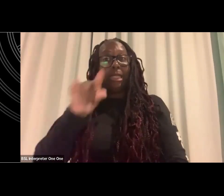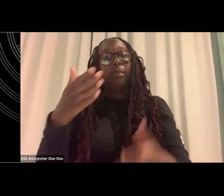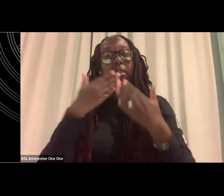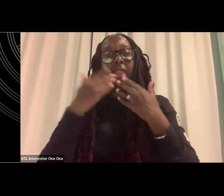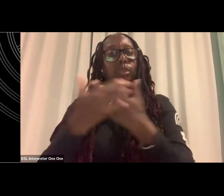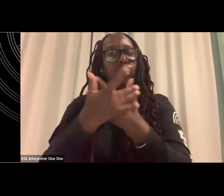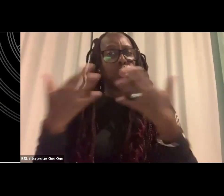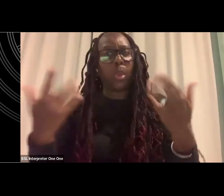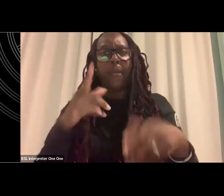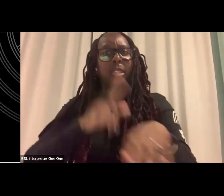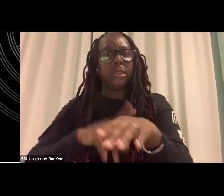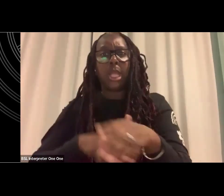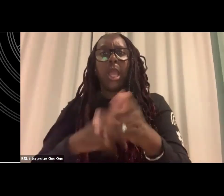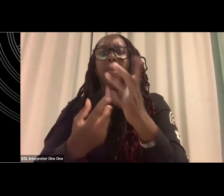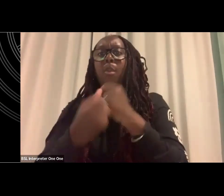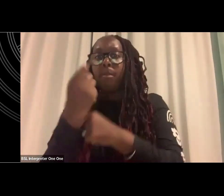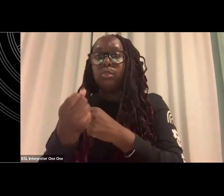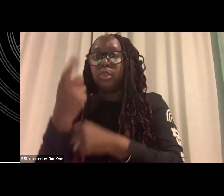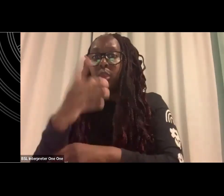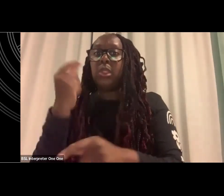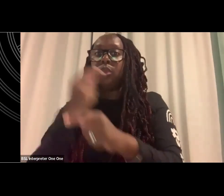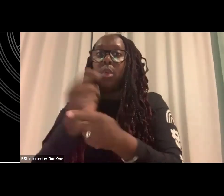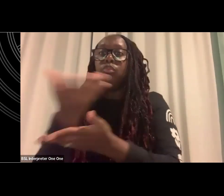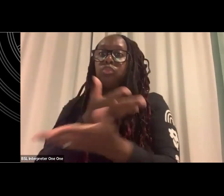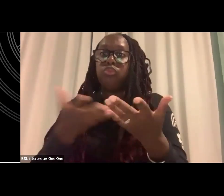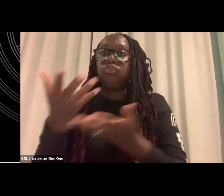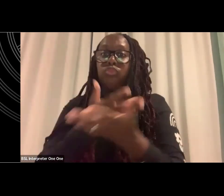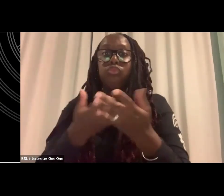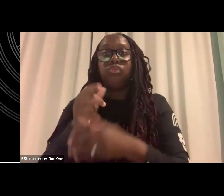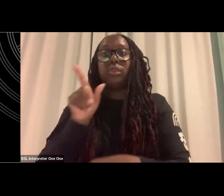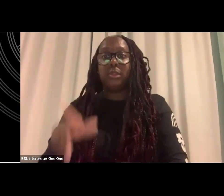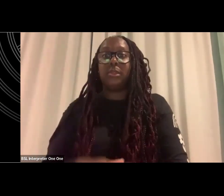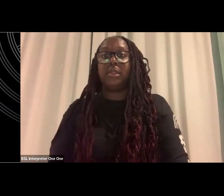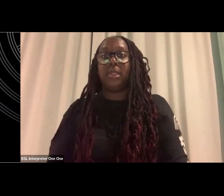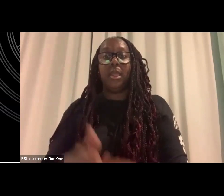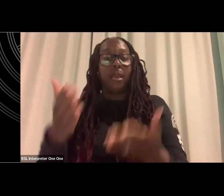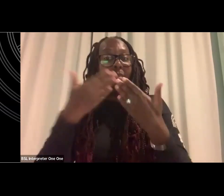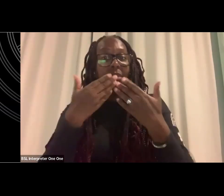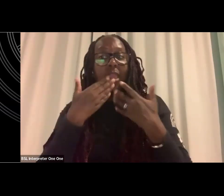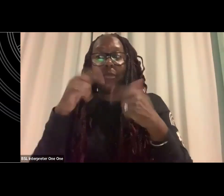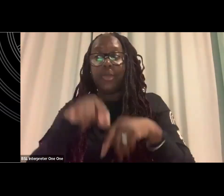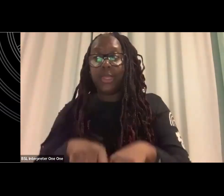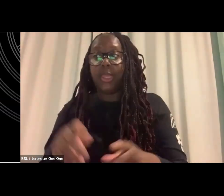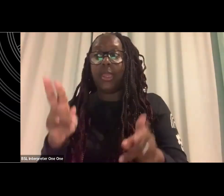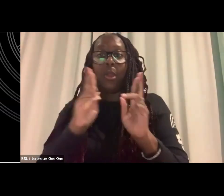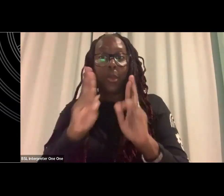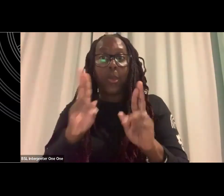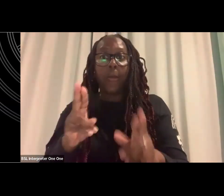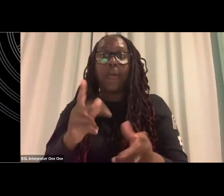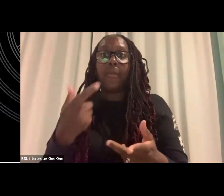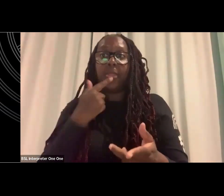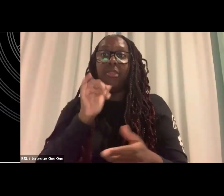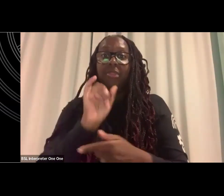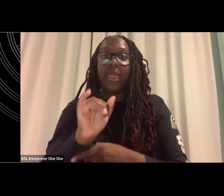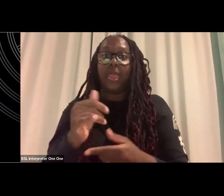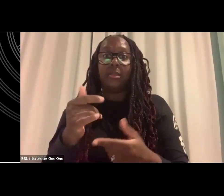so much for the time and opportunity to talk to Kia ora Waiora. I'm really grateful, and I hope that it has some points